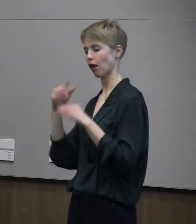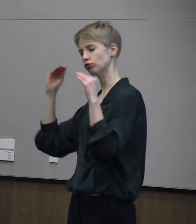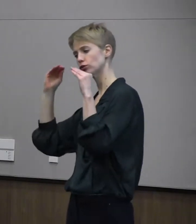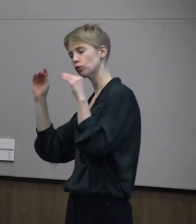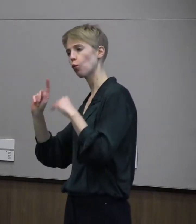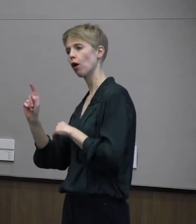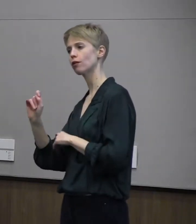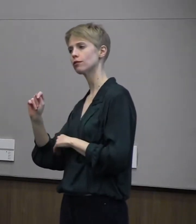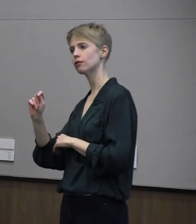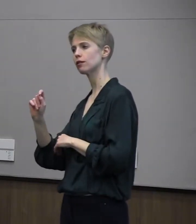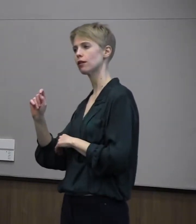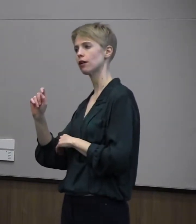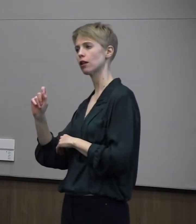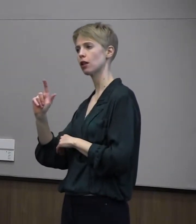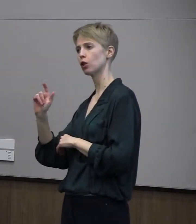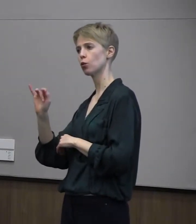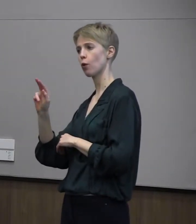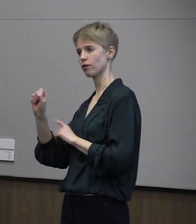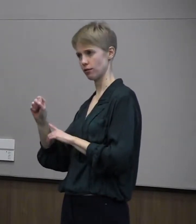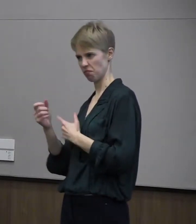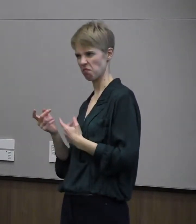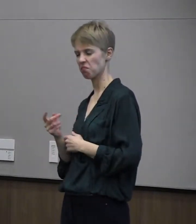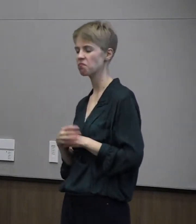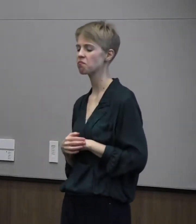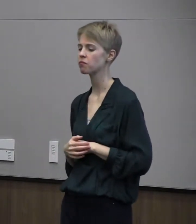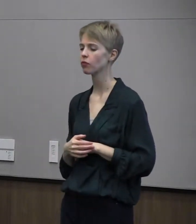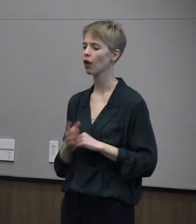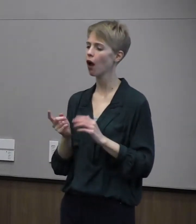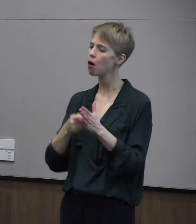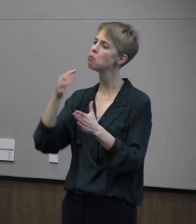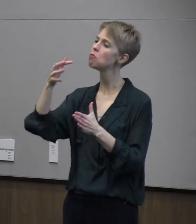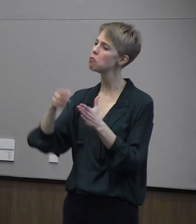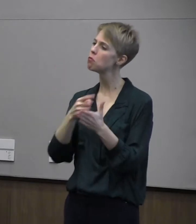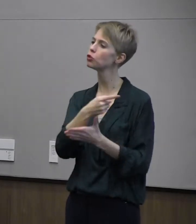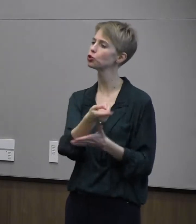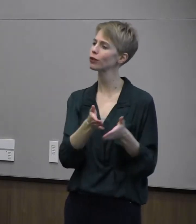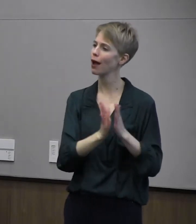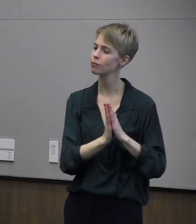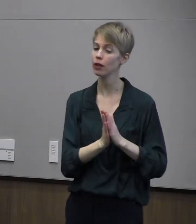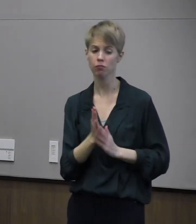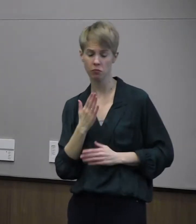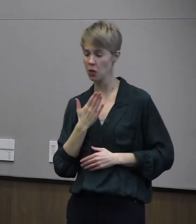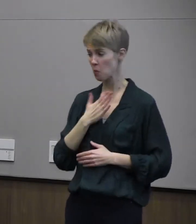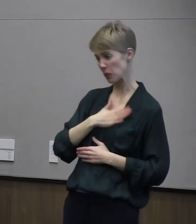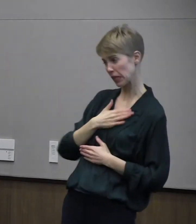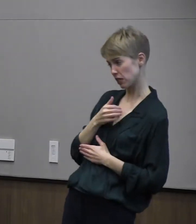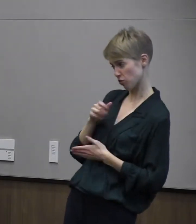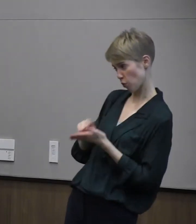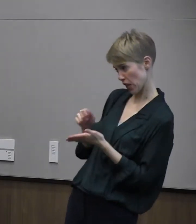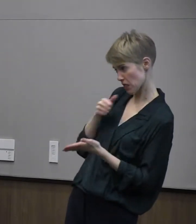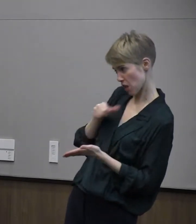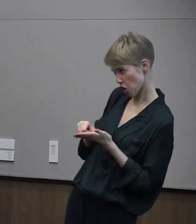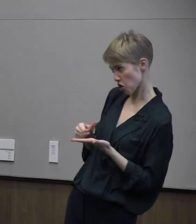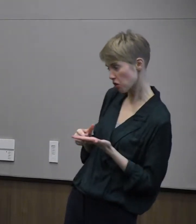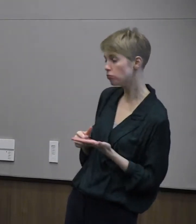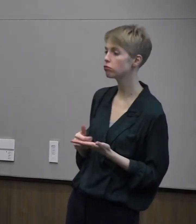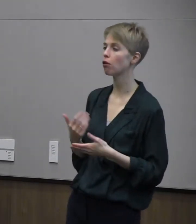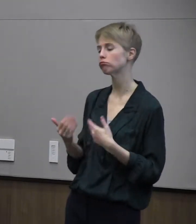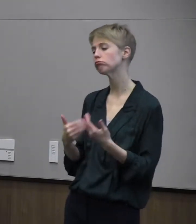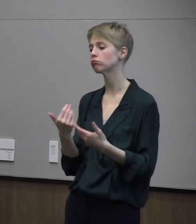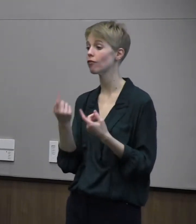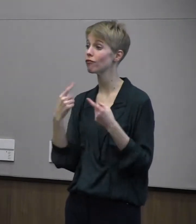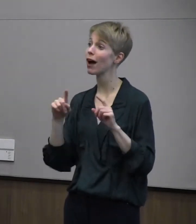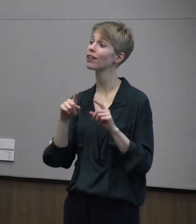St. Louis. Once in a while, she would have someone write a letter to me, and finally, in the spring of 1916, she sent me the money to